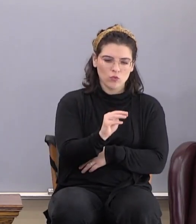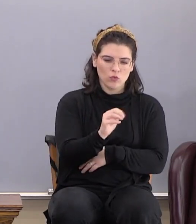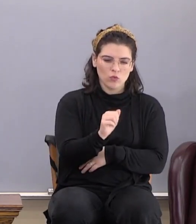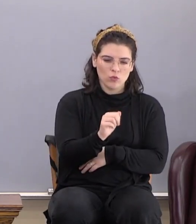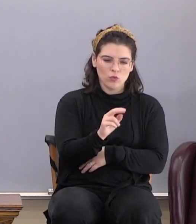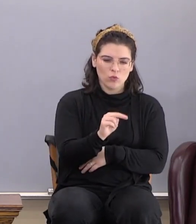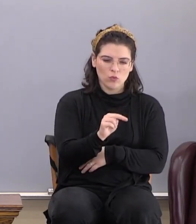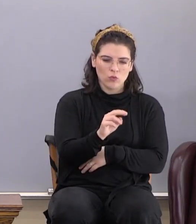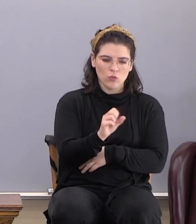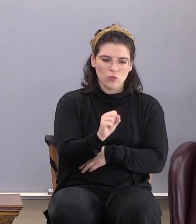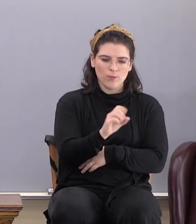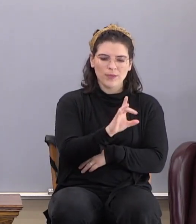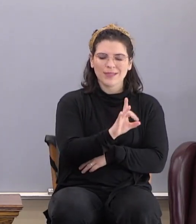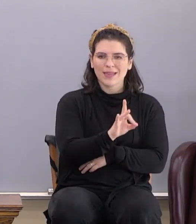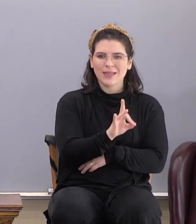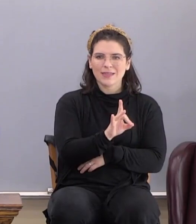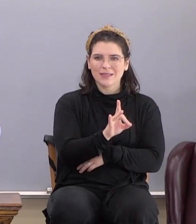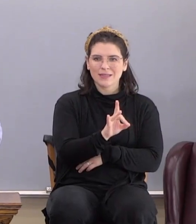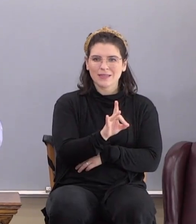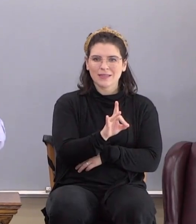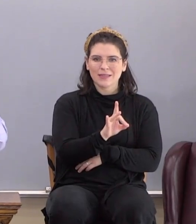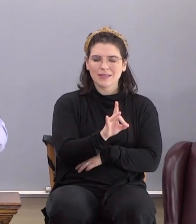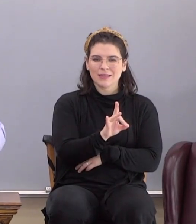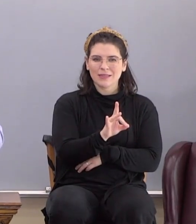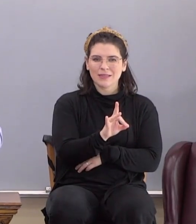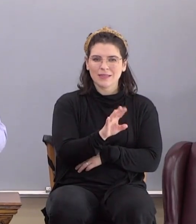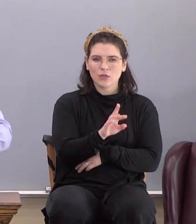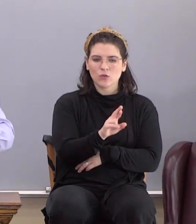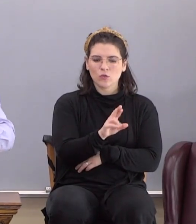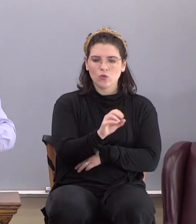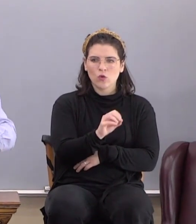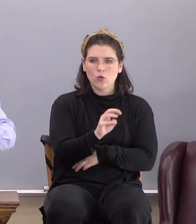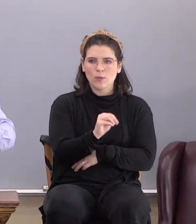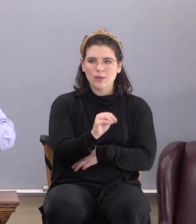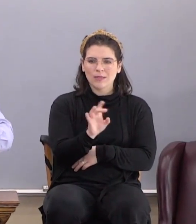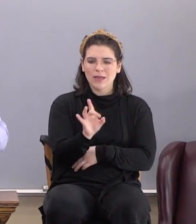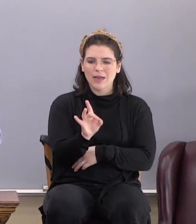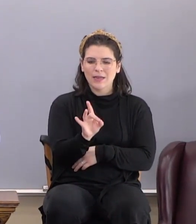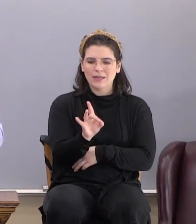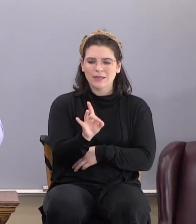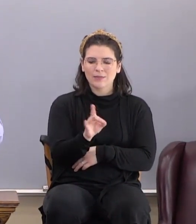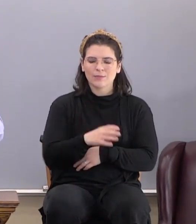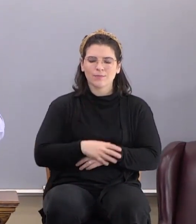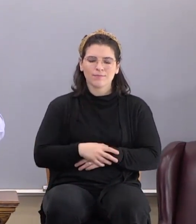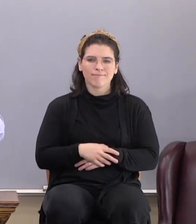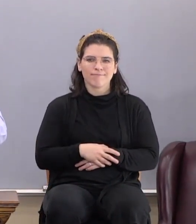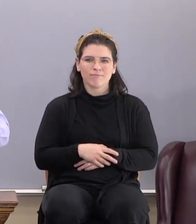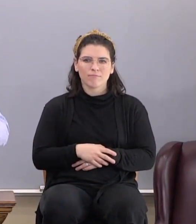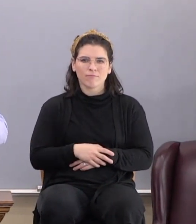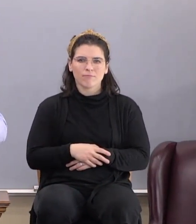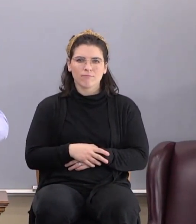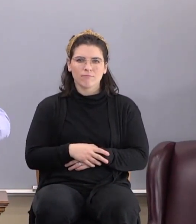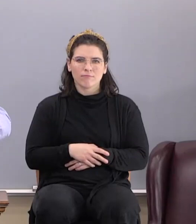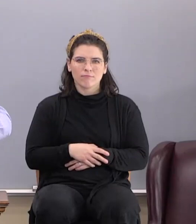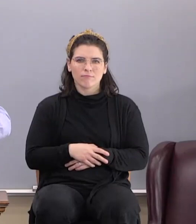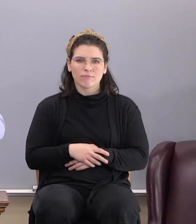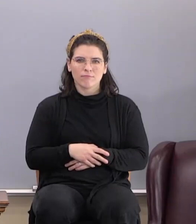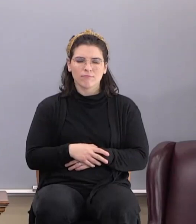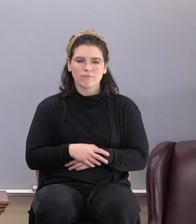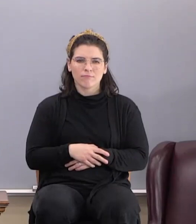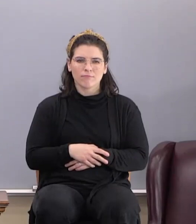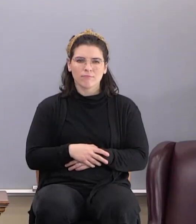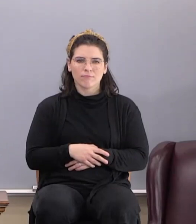ultimately what the Apostle Paul is doing when we read, for example, in Romans chapter